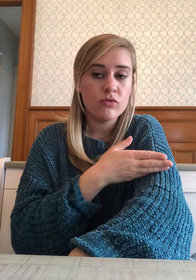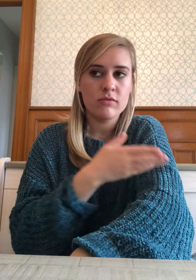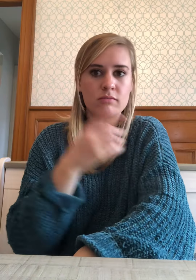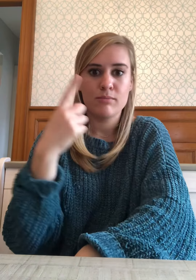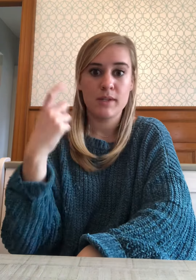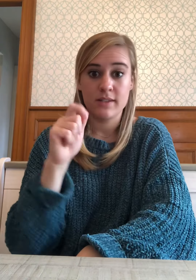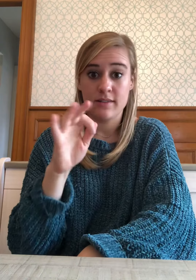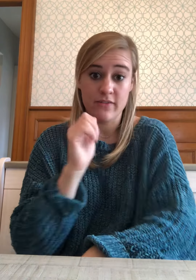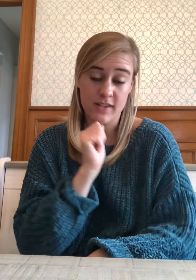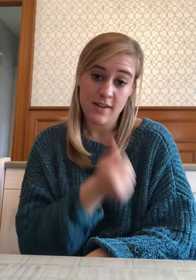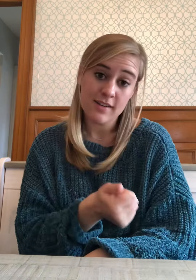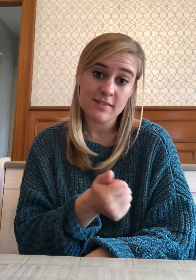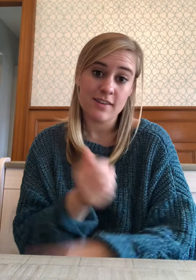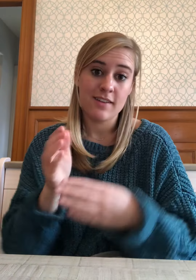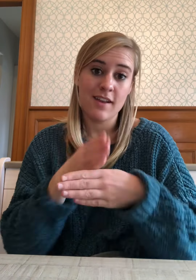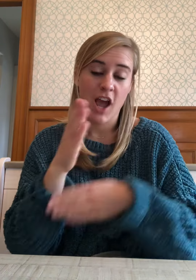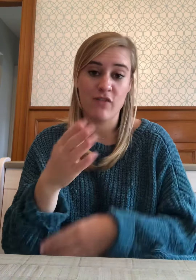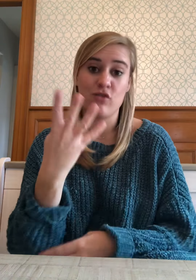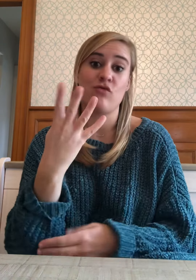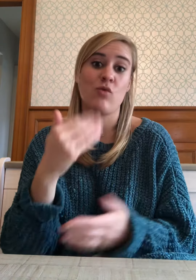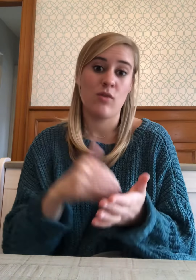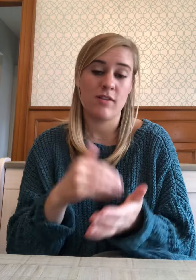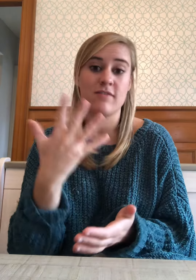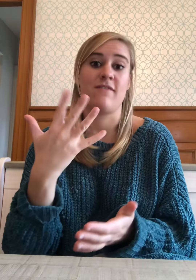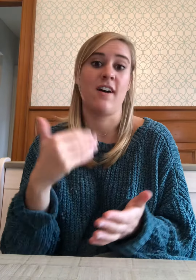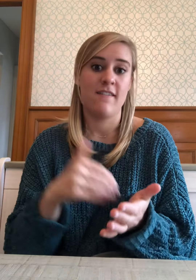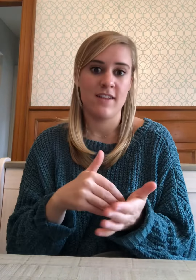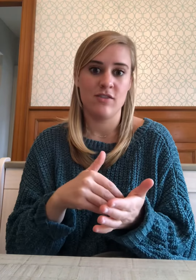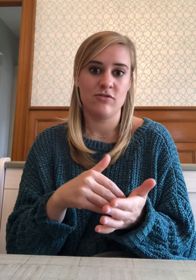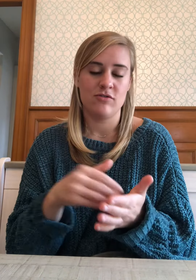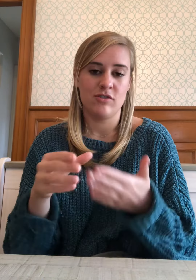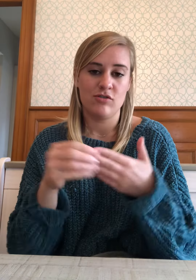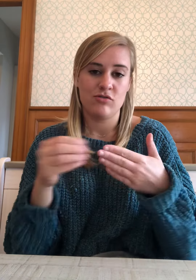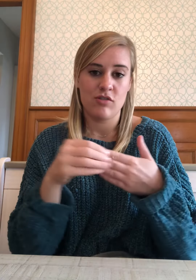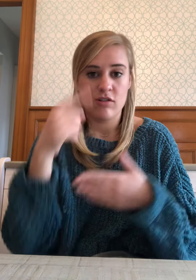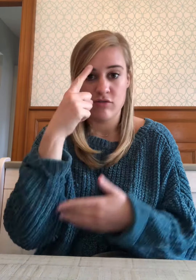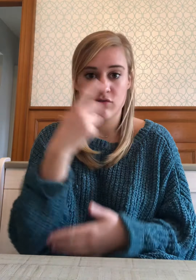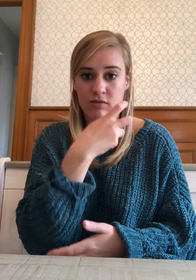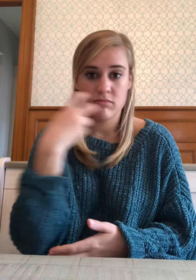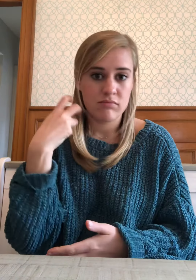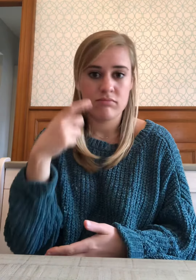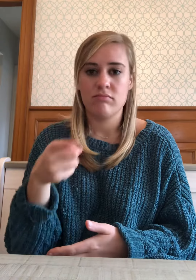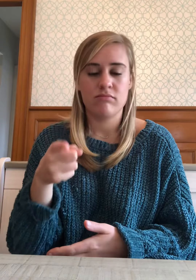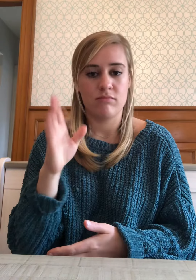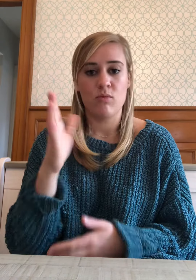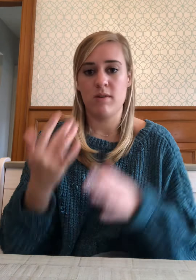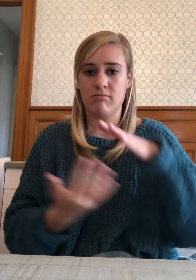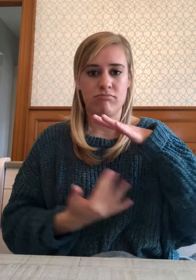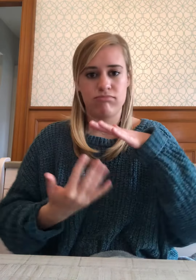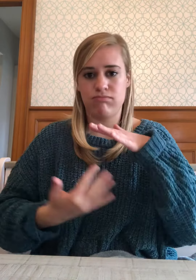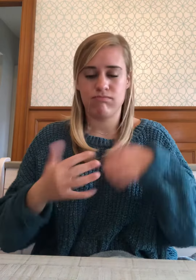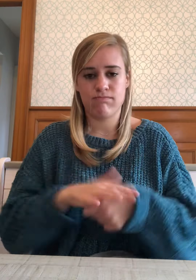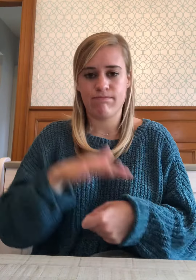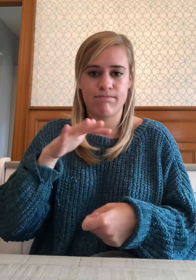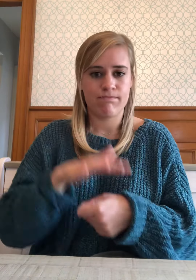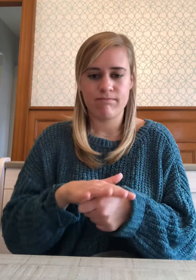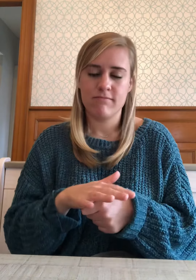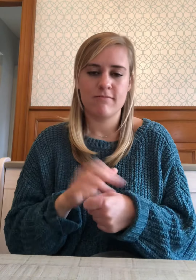after they've spent the $4,000 or $5,000 for orthodontics, they can be flaming mad at you. So again,